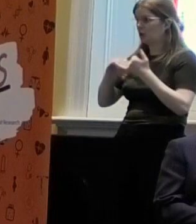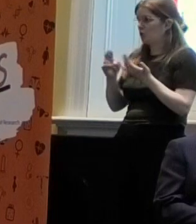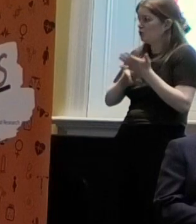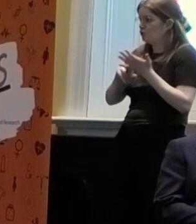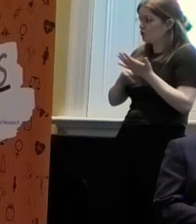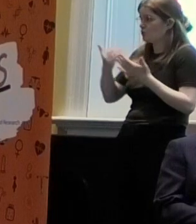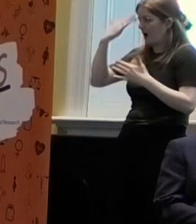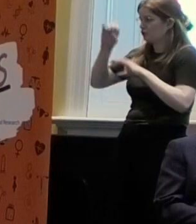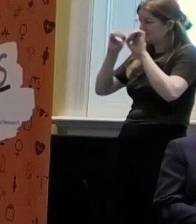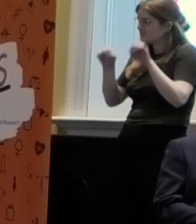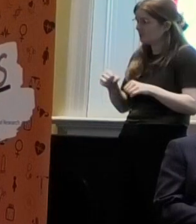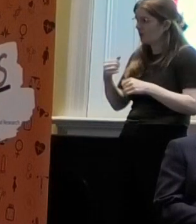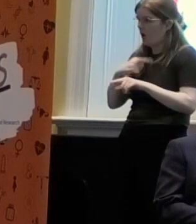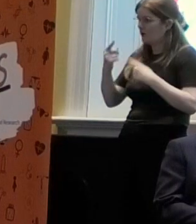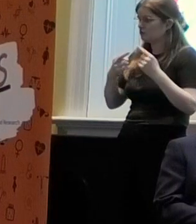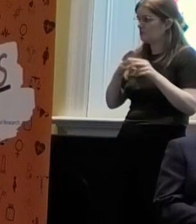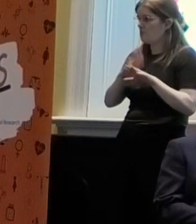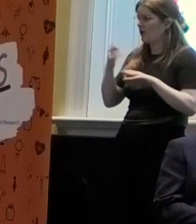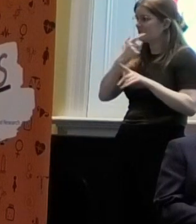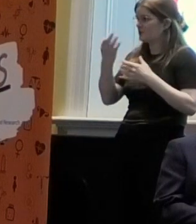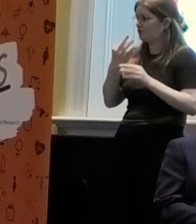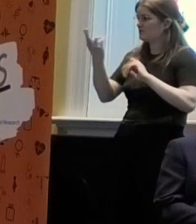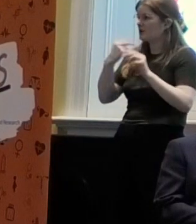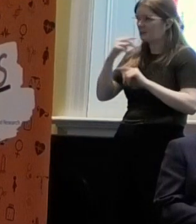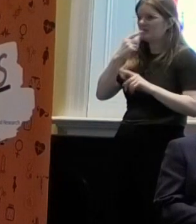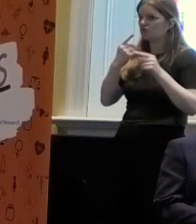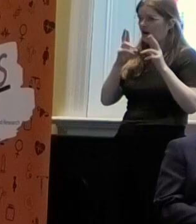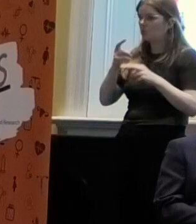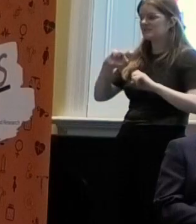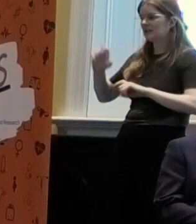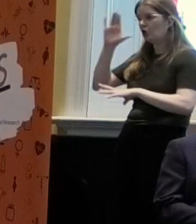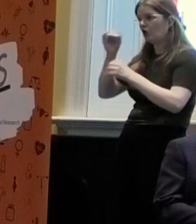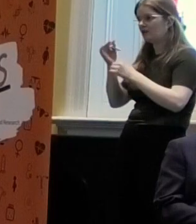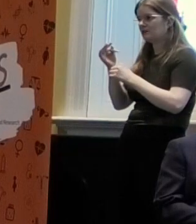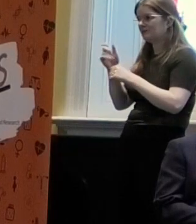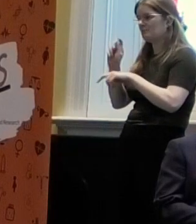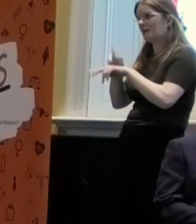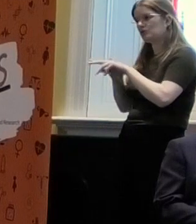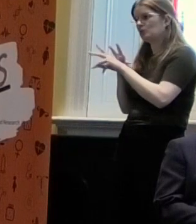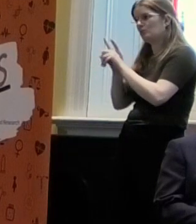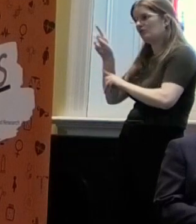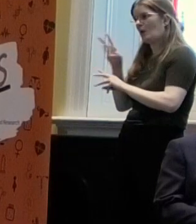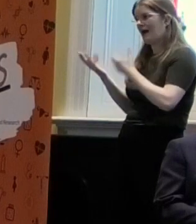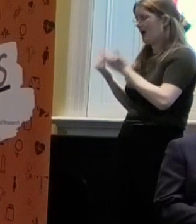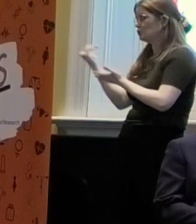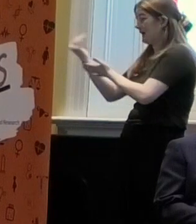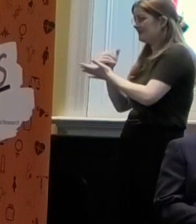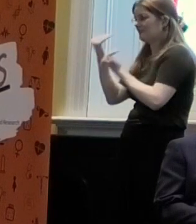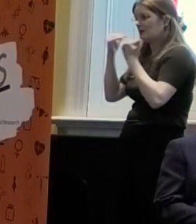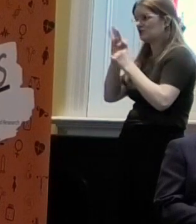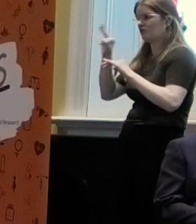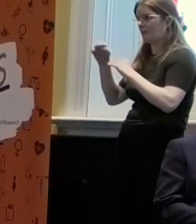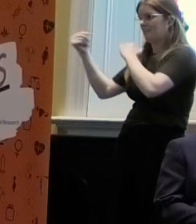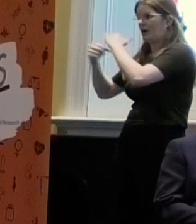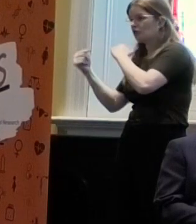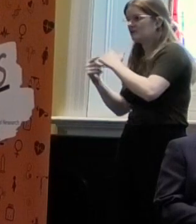I suppose, the Irish system. So we're still looking for ways to capture, I think, responses from people who, have come from